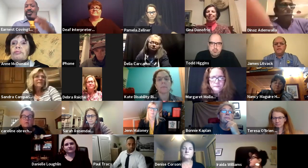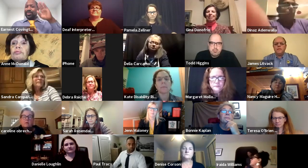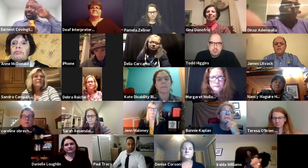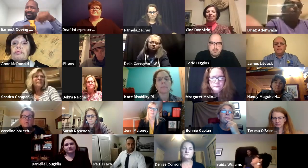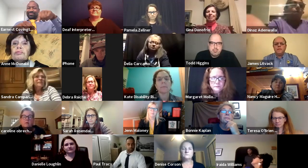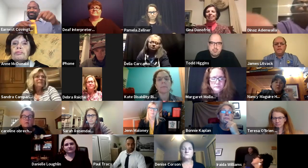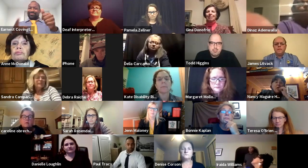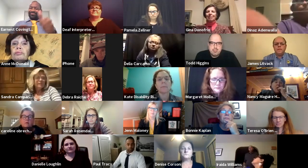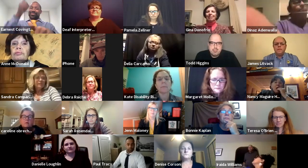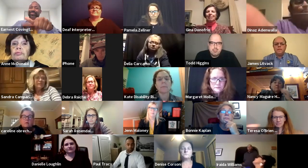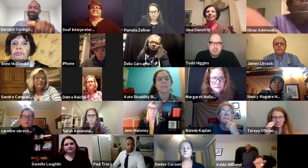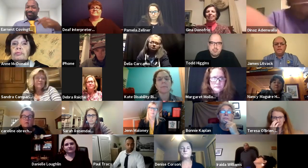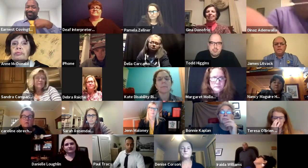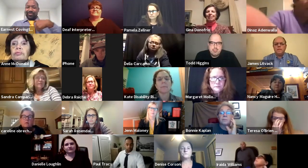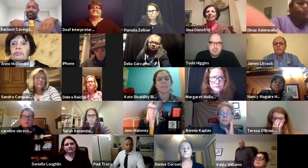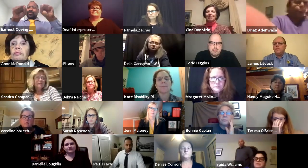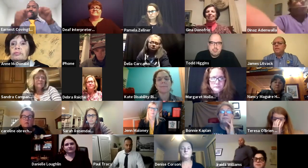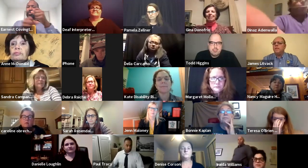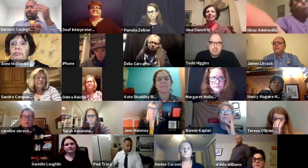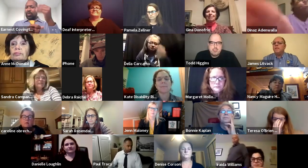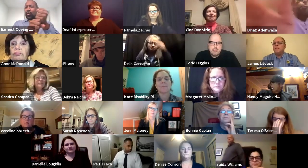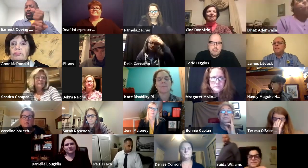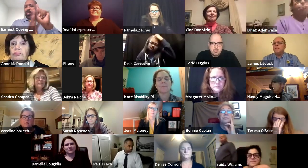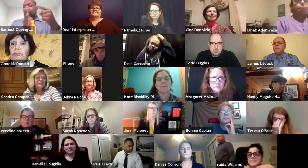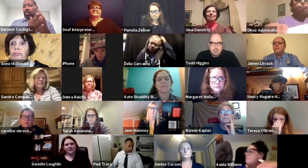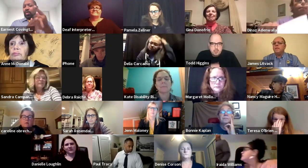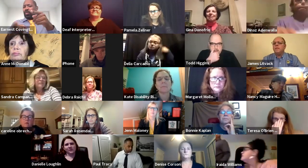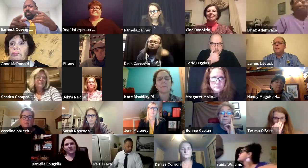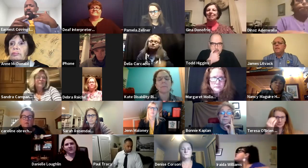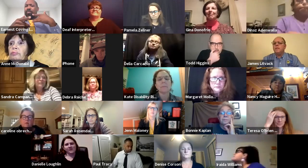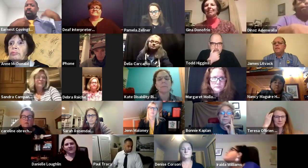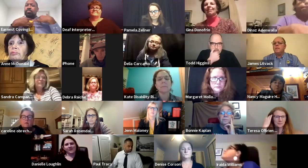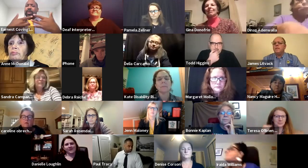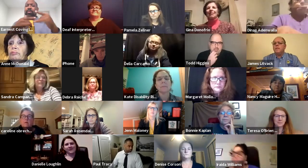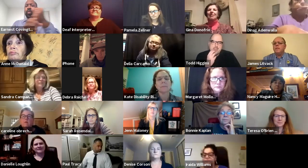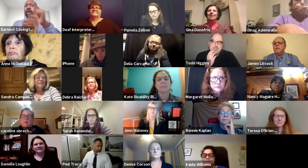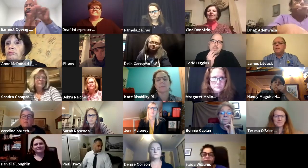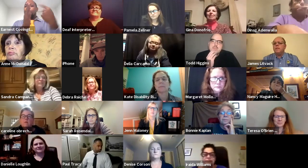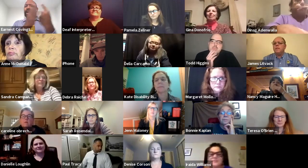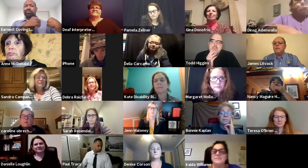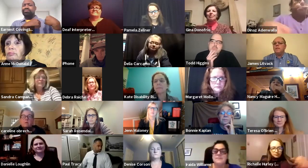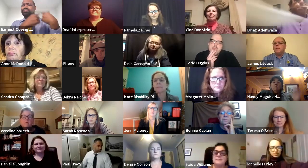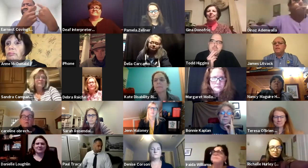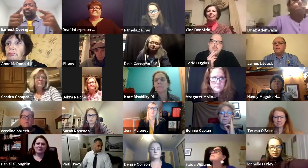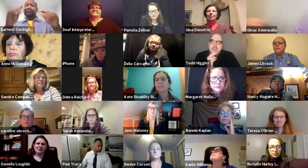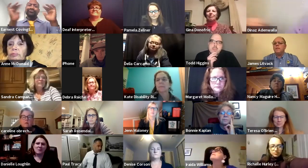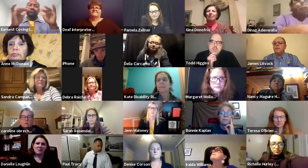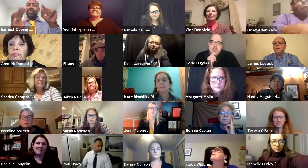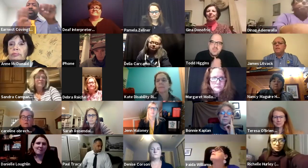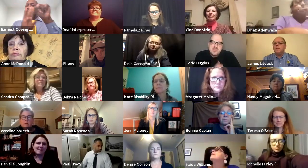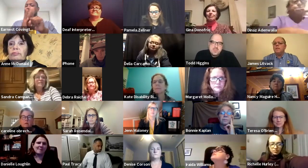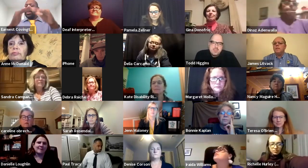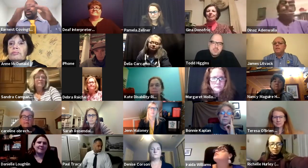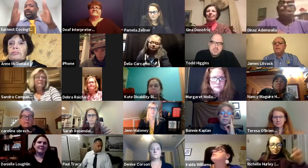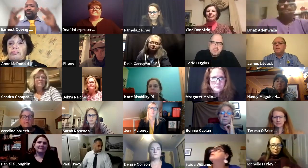Deaf and Hard of Hearing. This is our very first time, for me anyway, hosting the coffee hour. And I